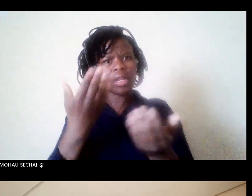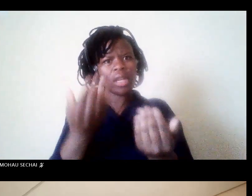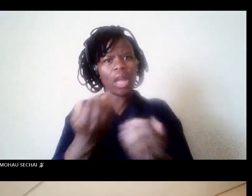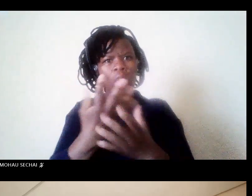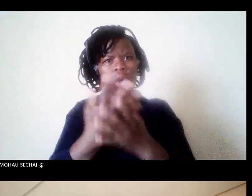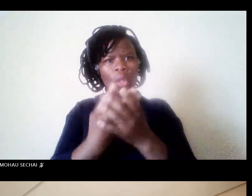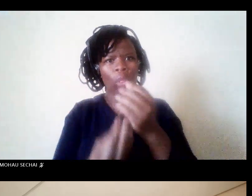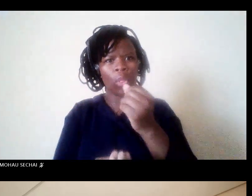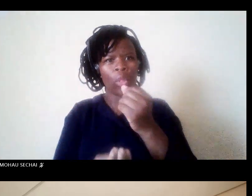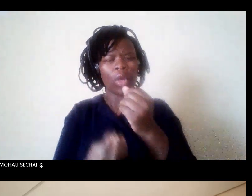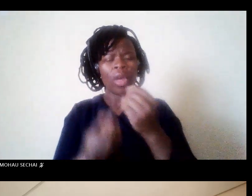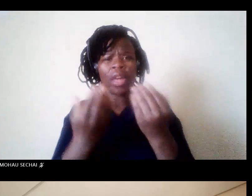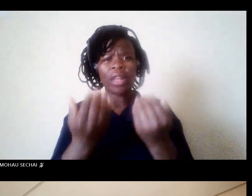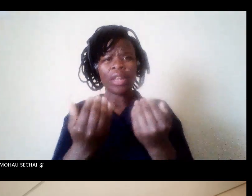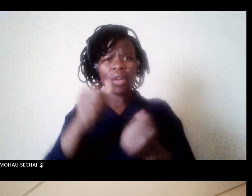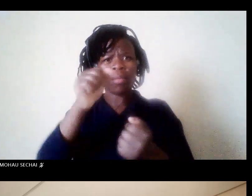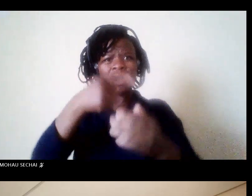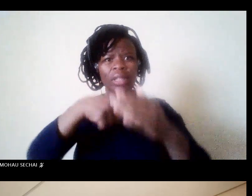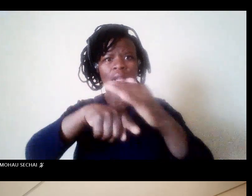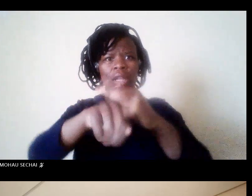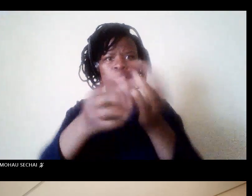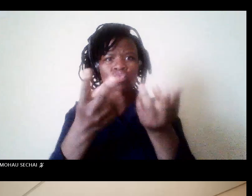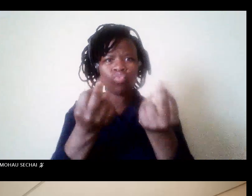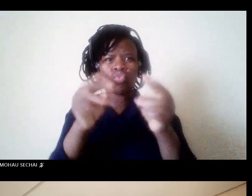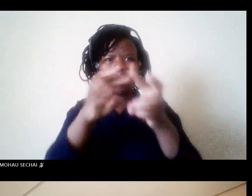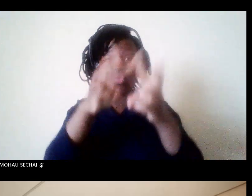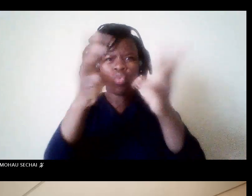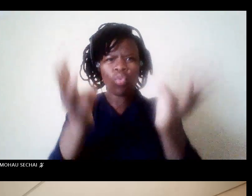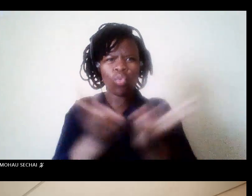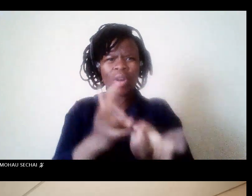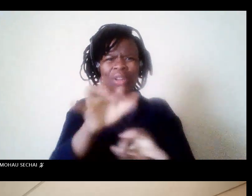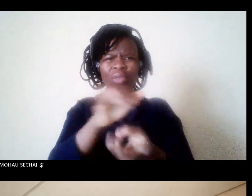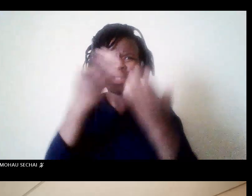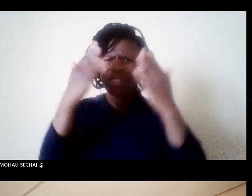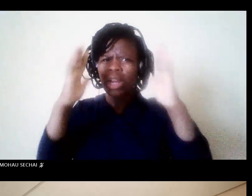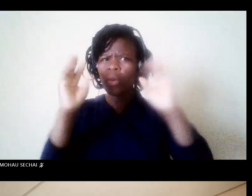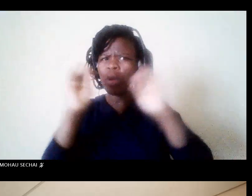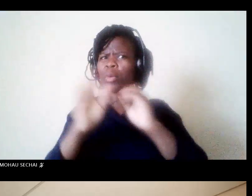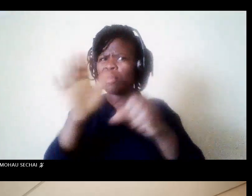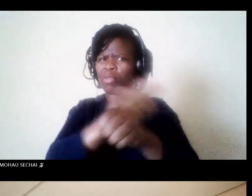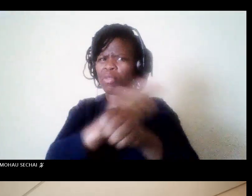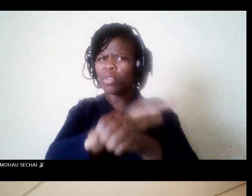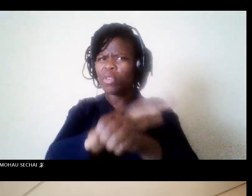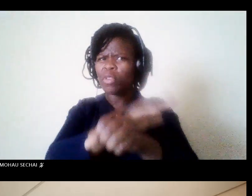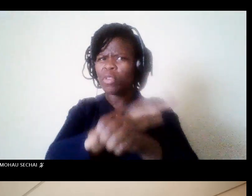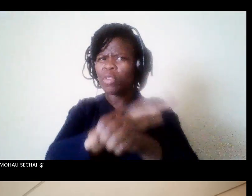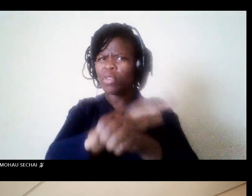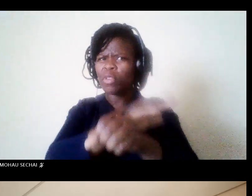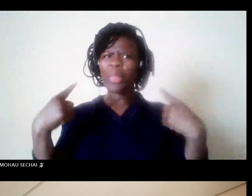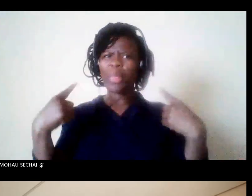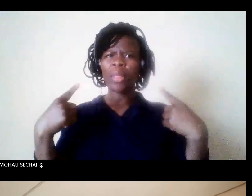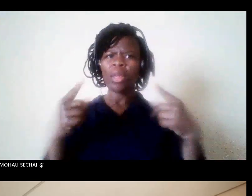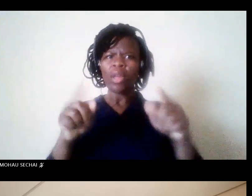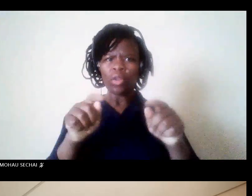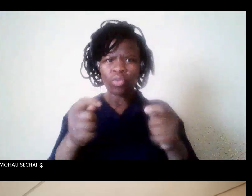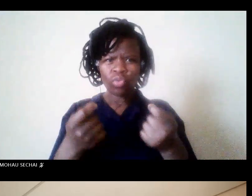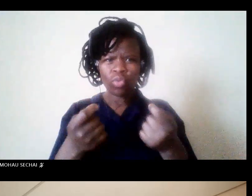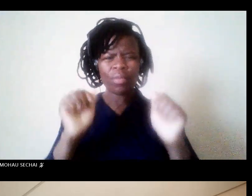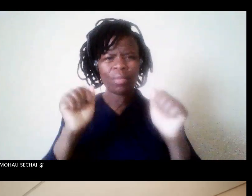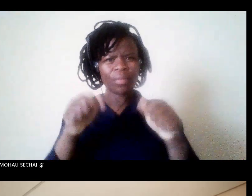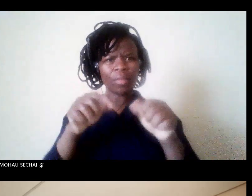and he has to enter a new world that he's not fully aware of and does not understand. So it's like he has lost a part